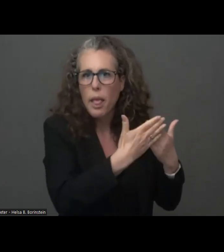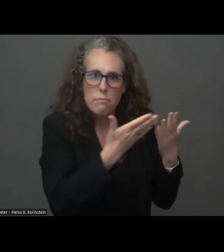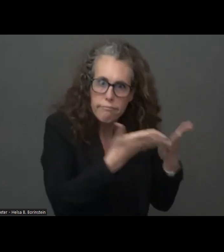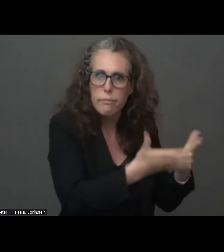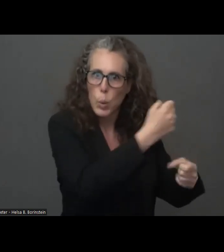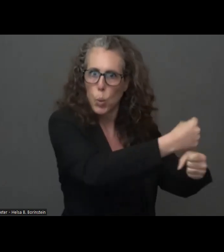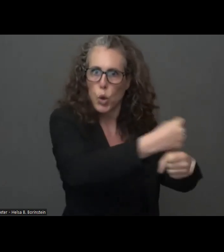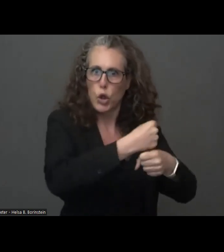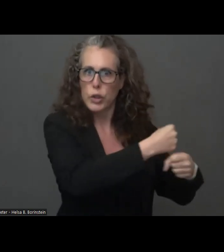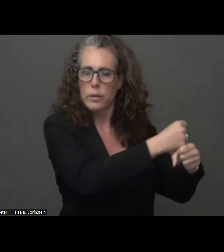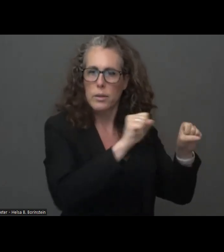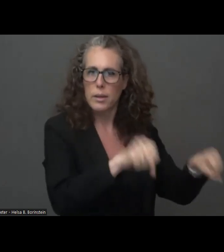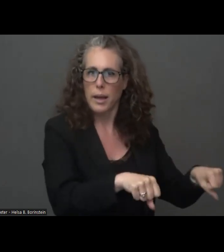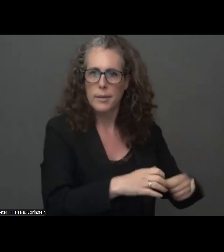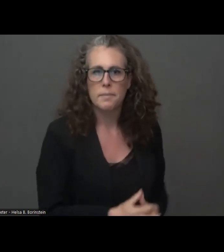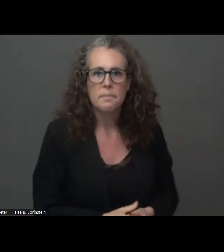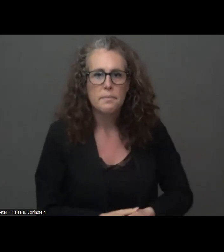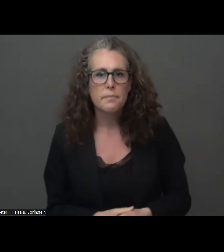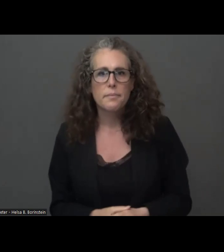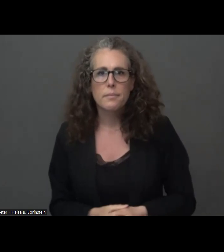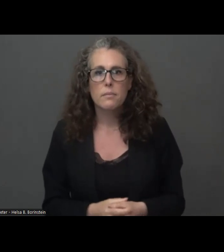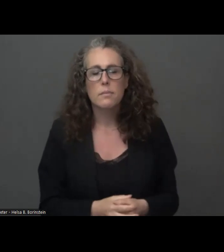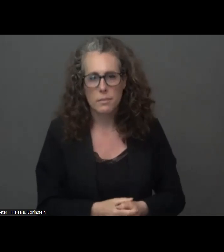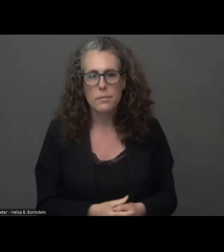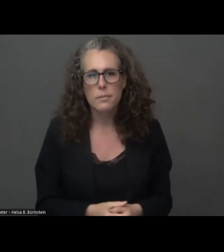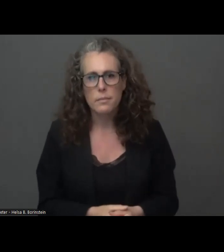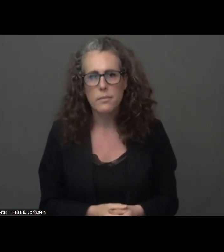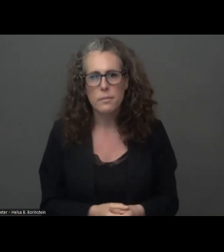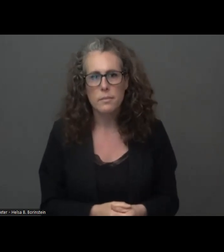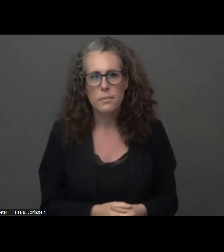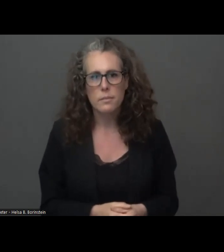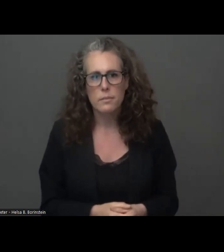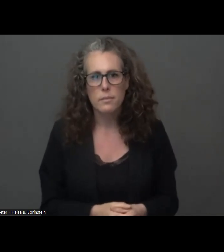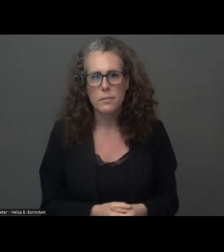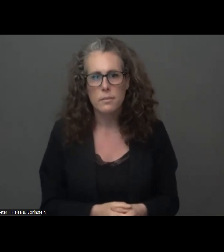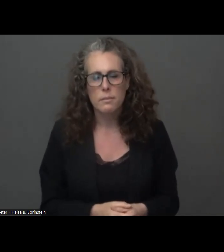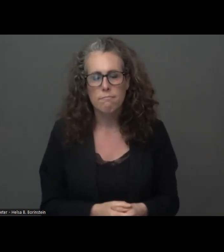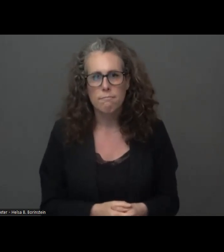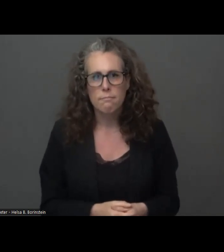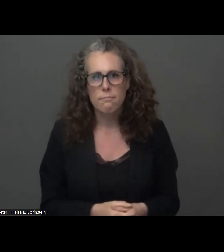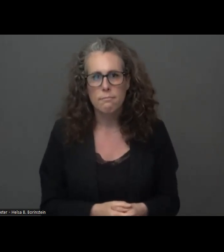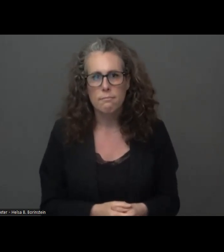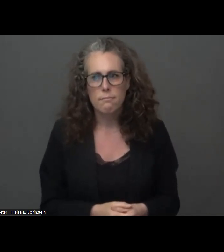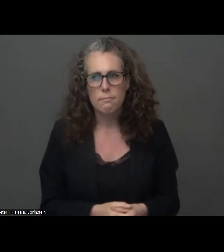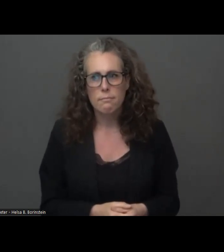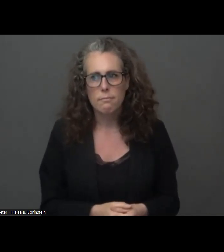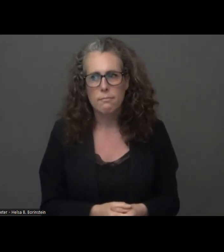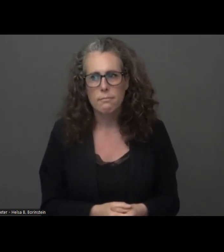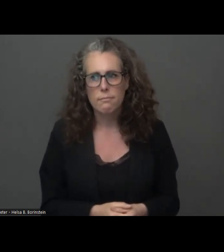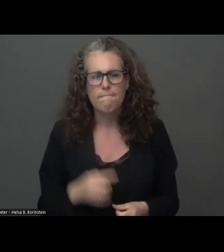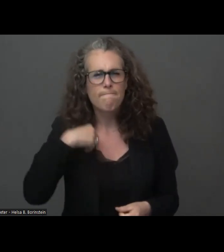disabilities as applicants and, of course, as employees. We're looking at how do you ensure the level